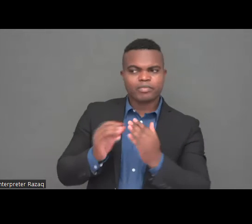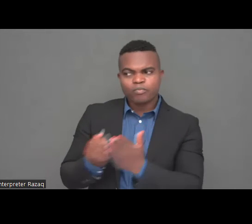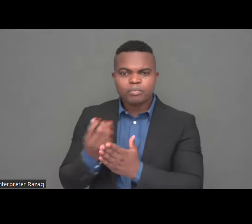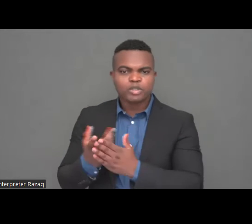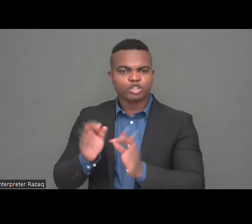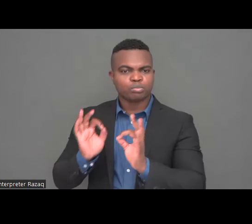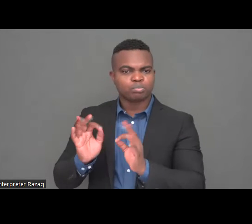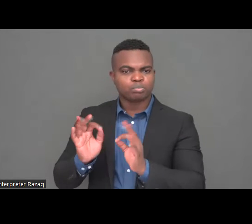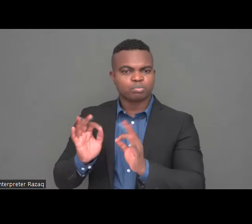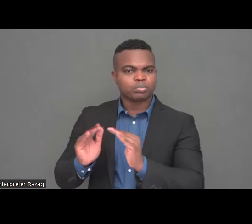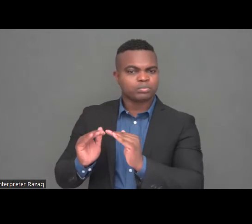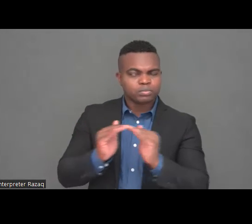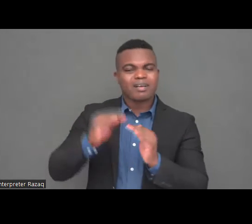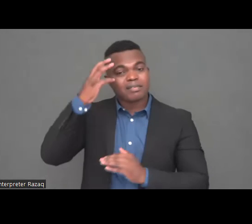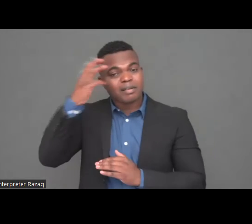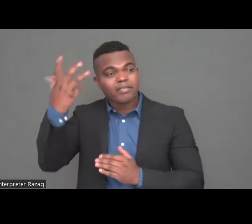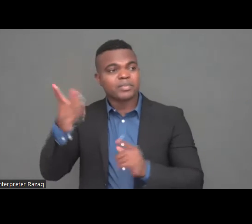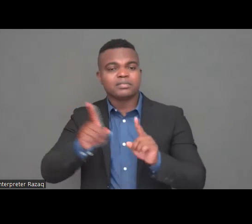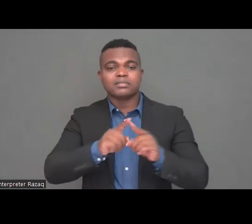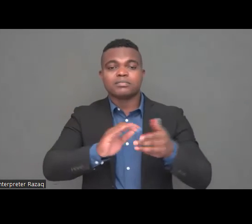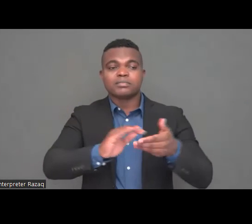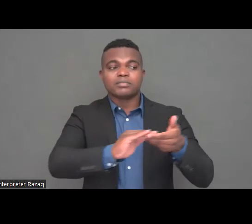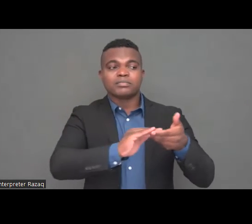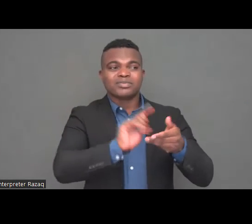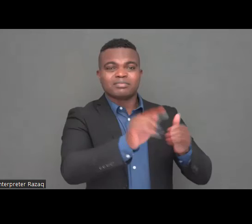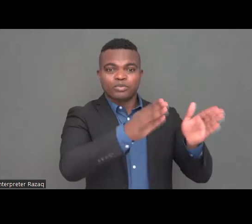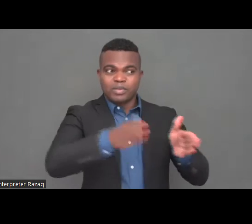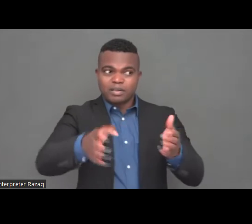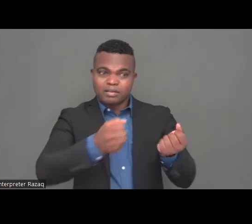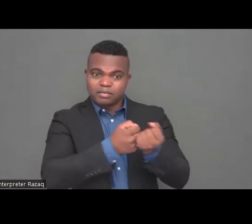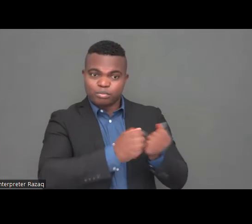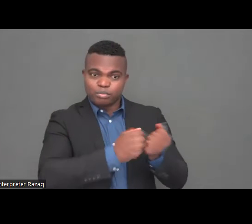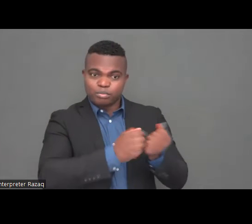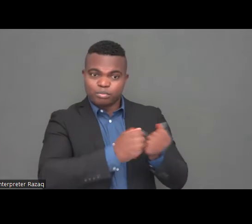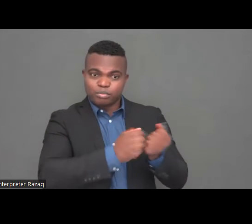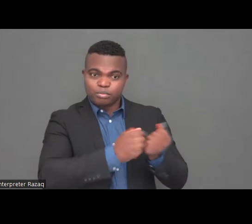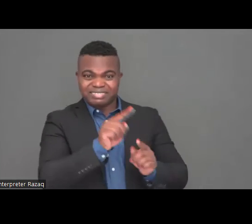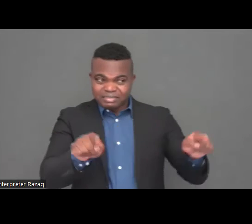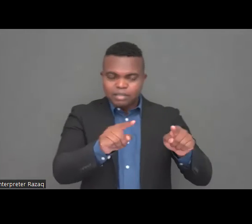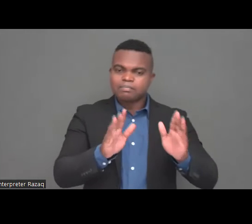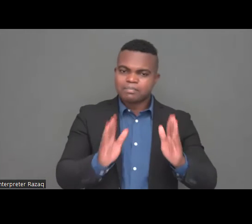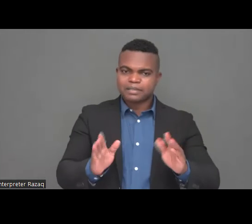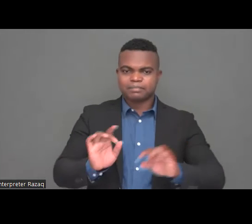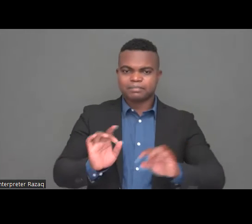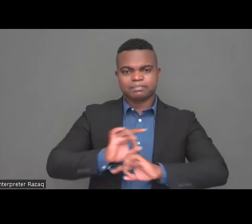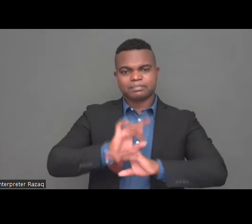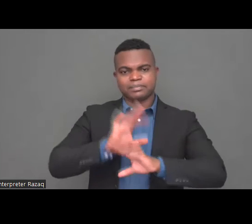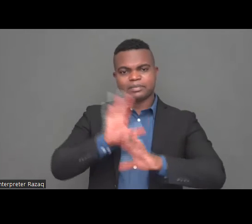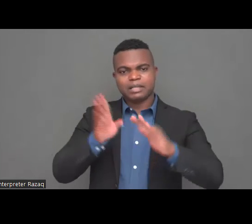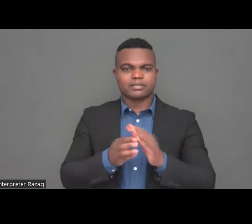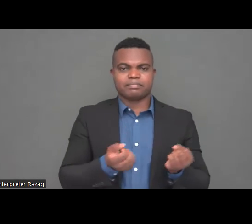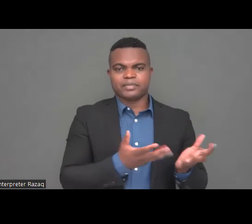While this is commendable and another example of the